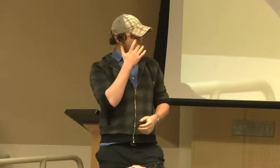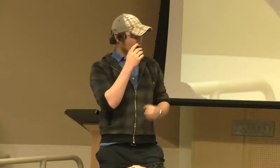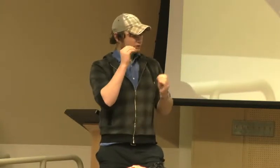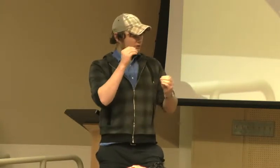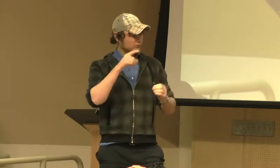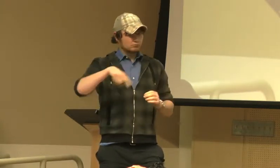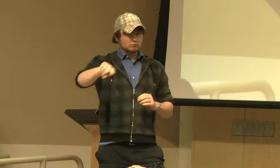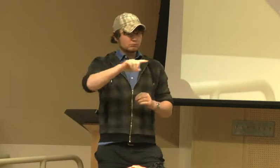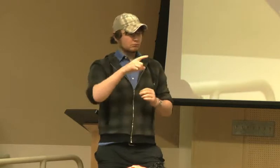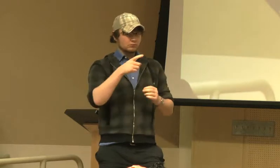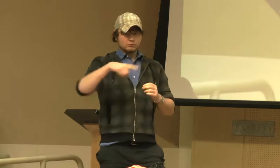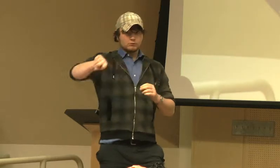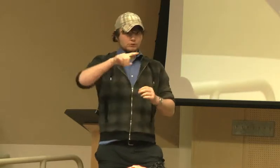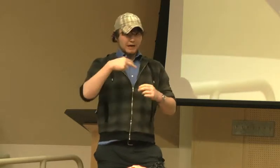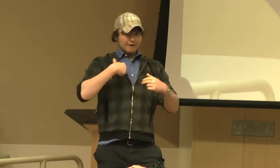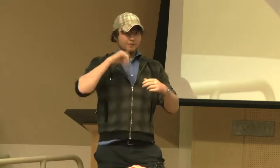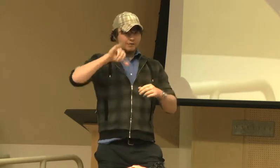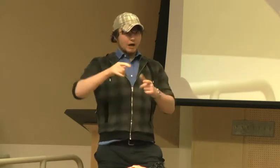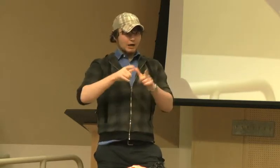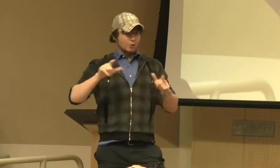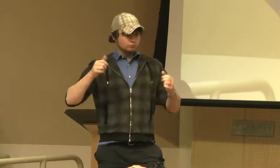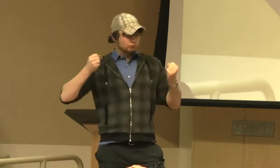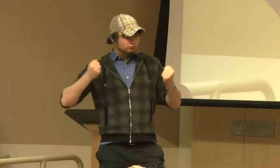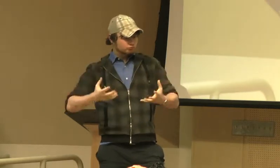Specifically the ones without sign language skills.